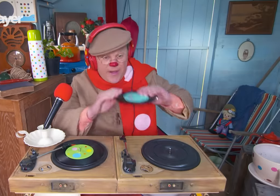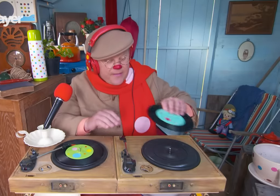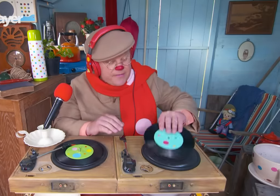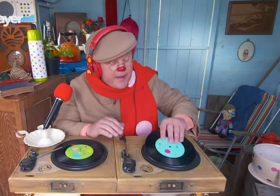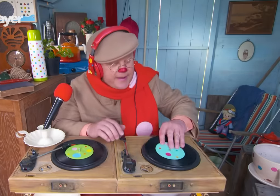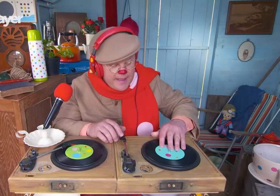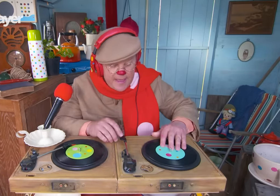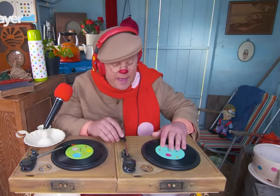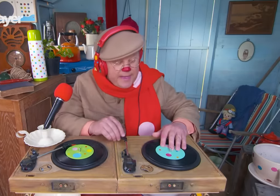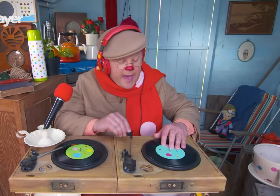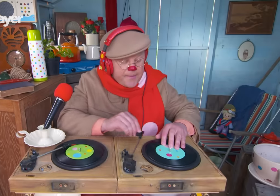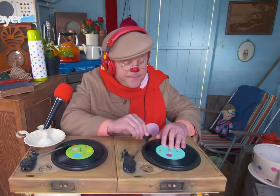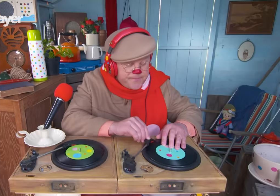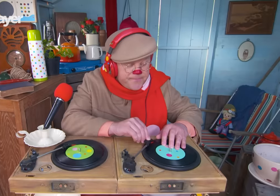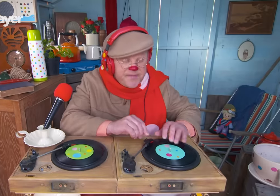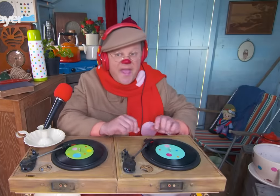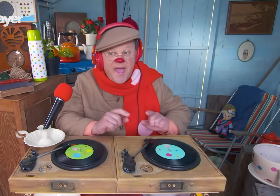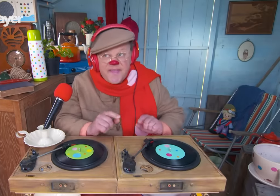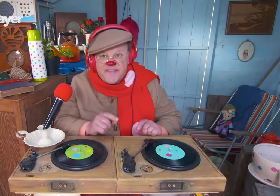like this one? Here we go.